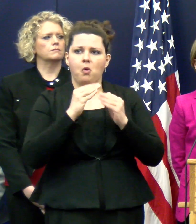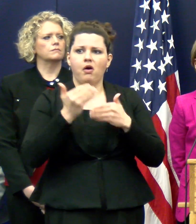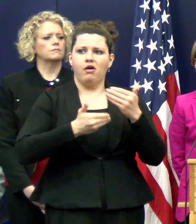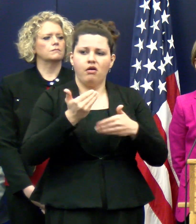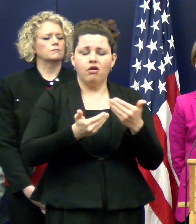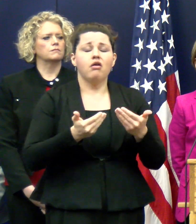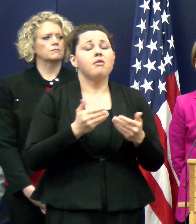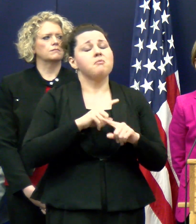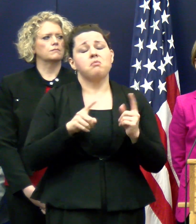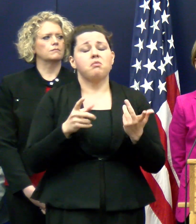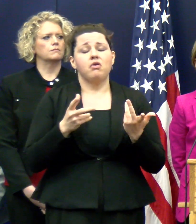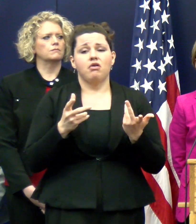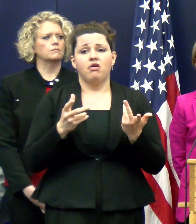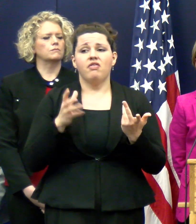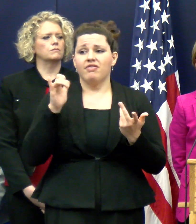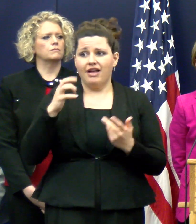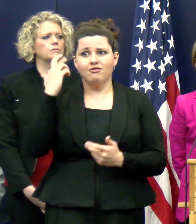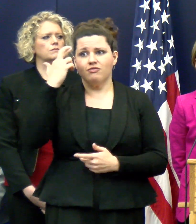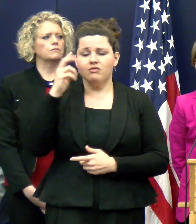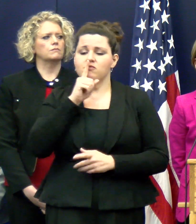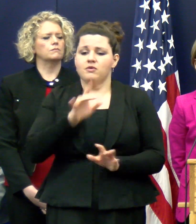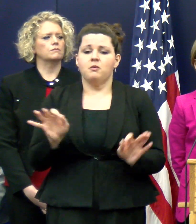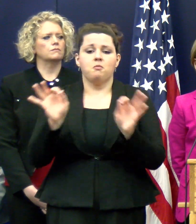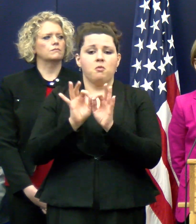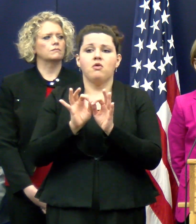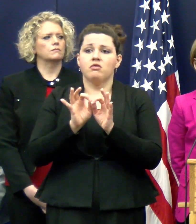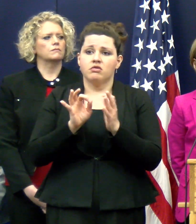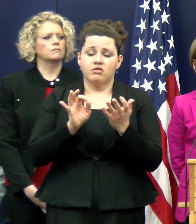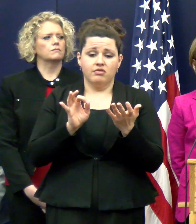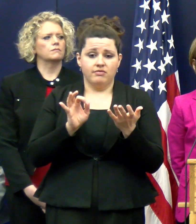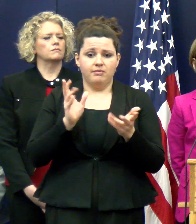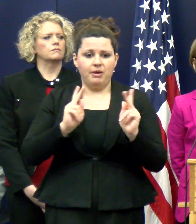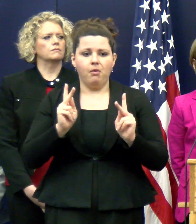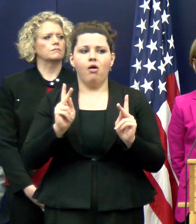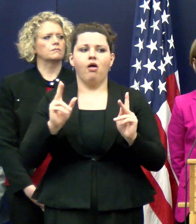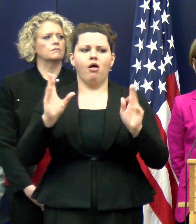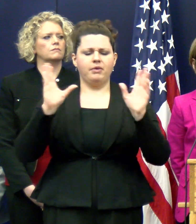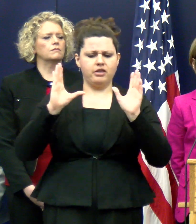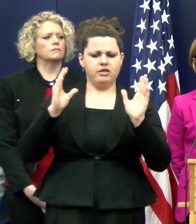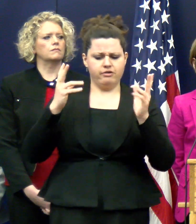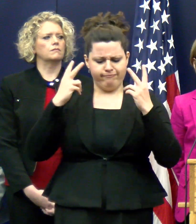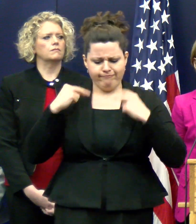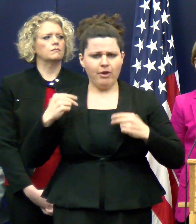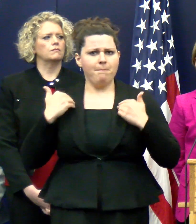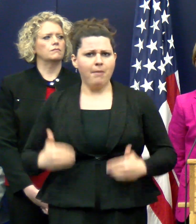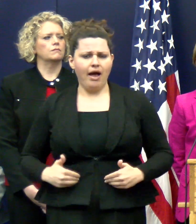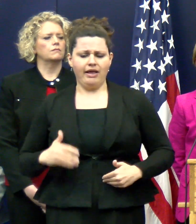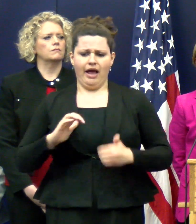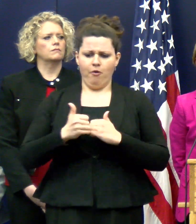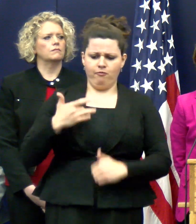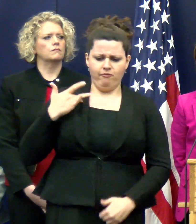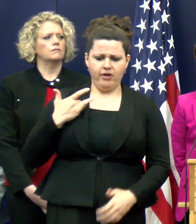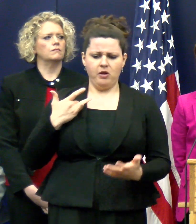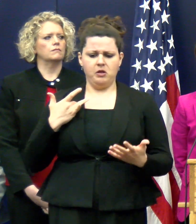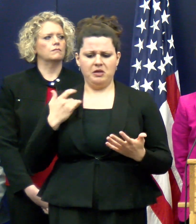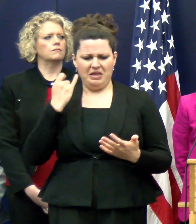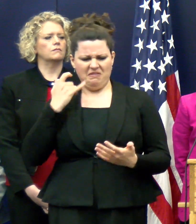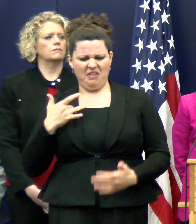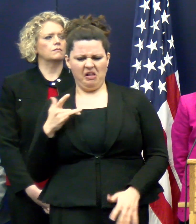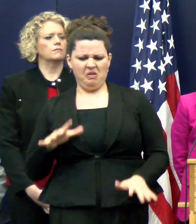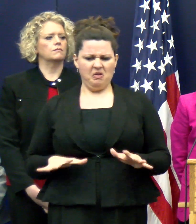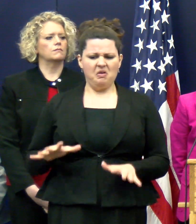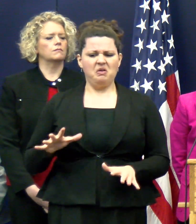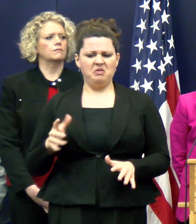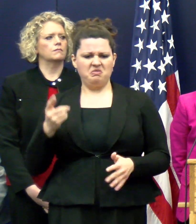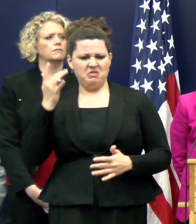find out more. But that's also why it's just so important for people to pay attention to how they feel. And if you don't feel well, to stay home and stay